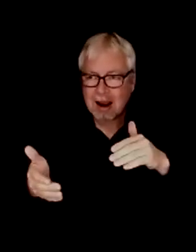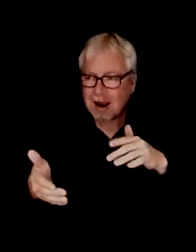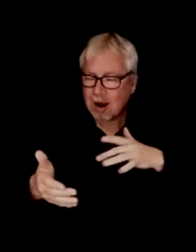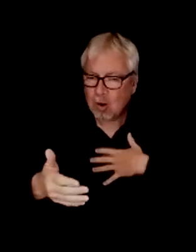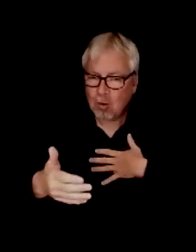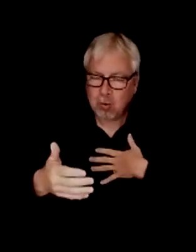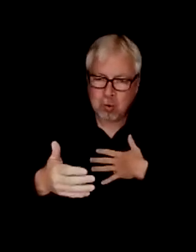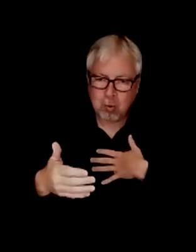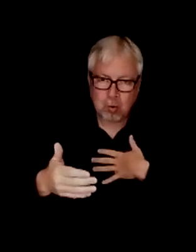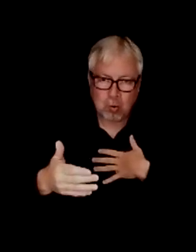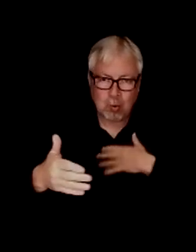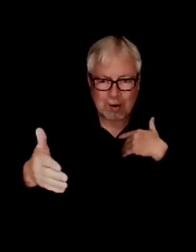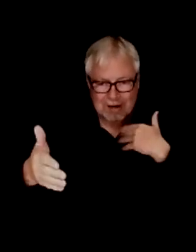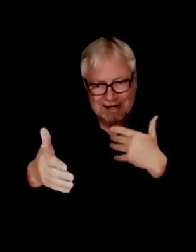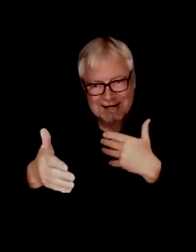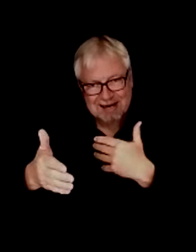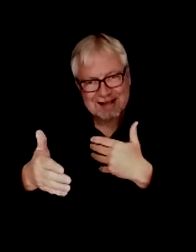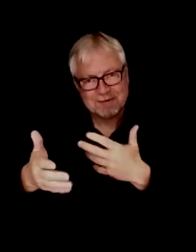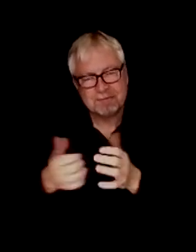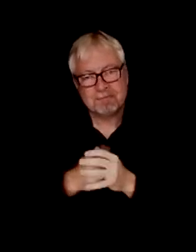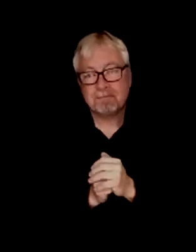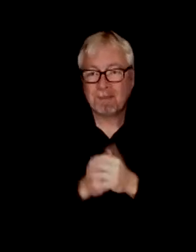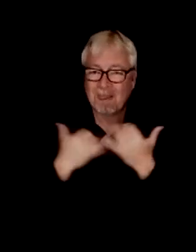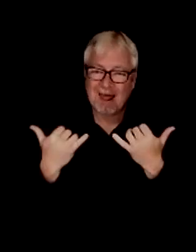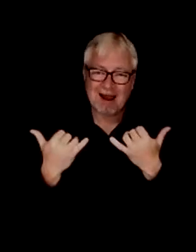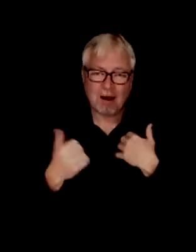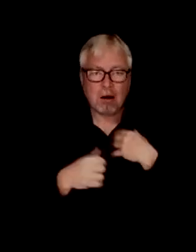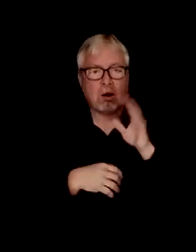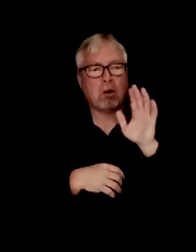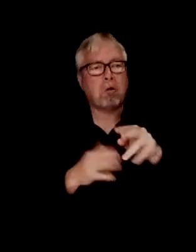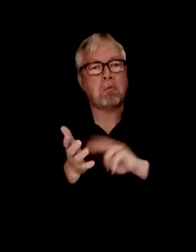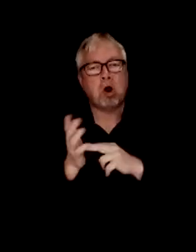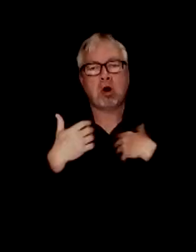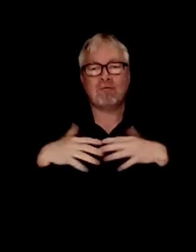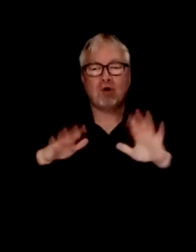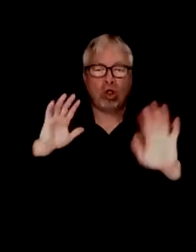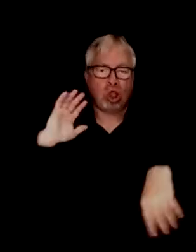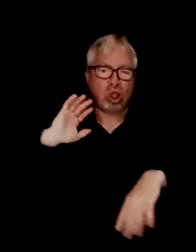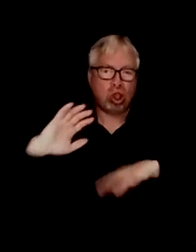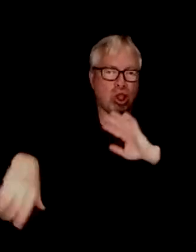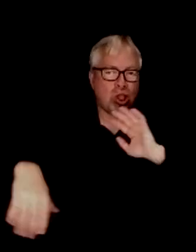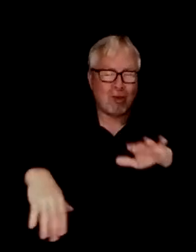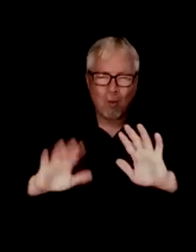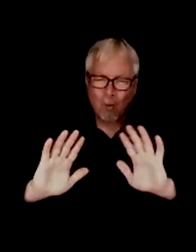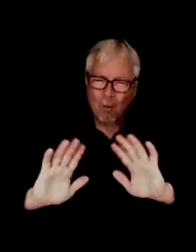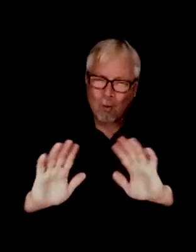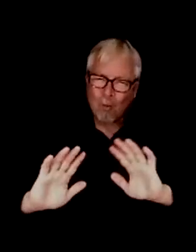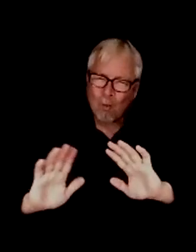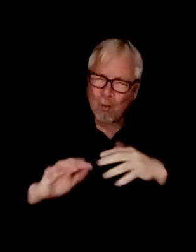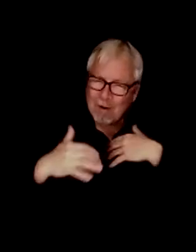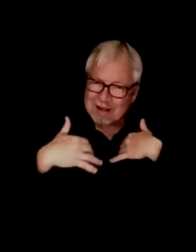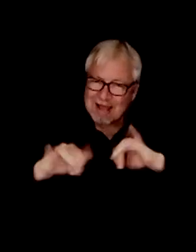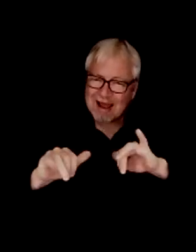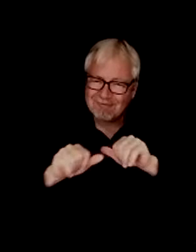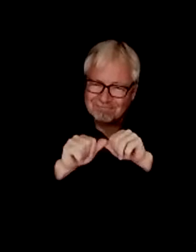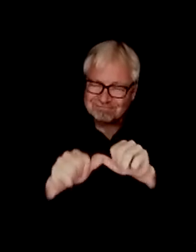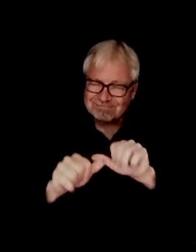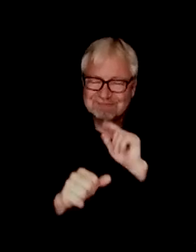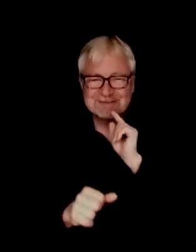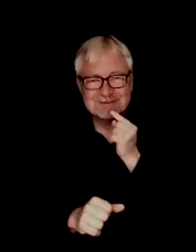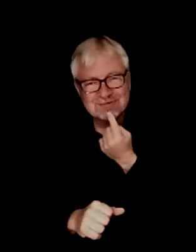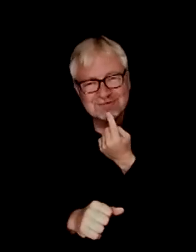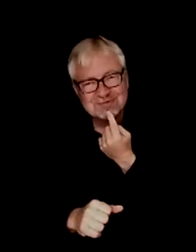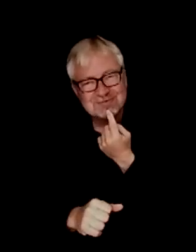strong. We have to remember that some people, a lot of people, including children under the age of 16, cannot yet